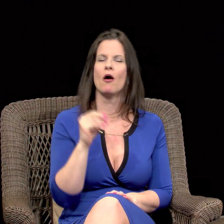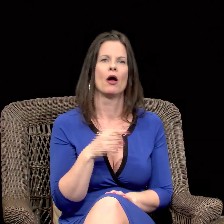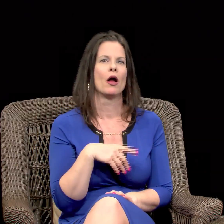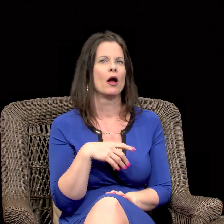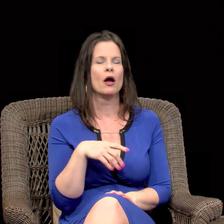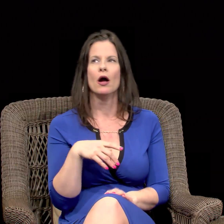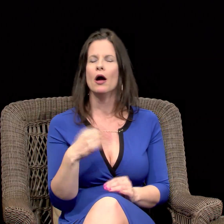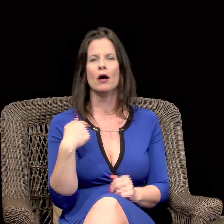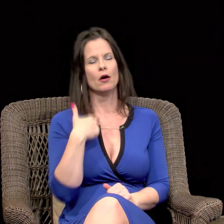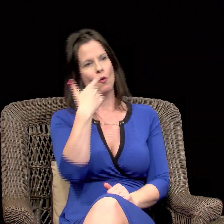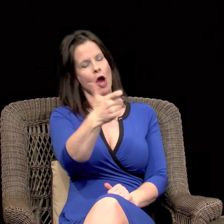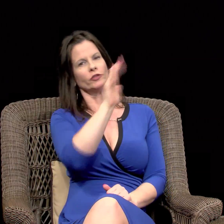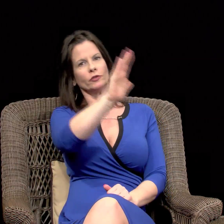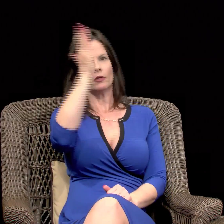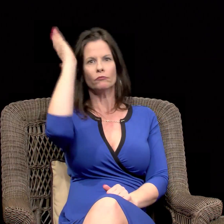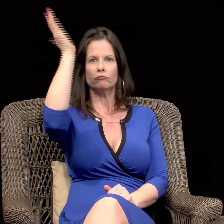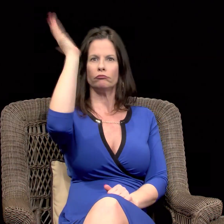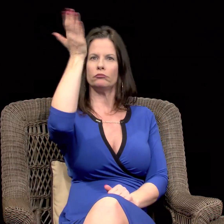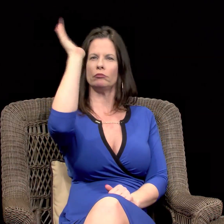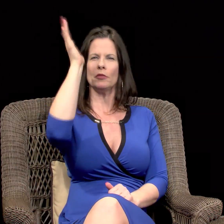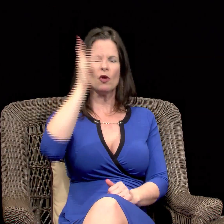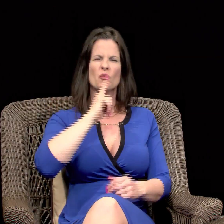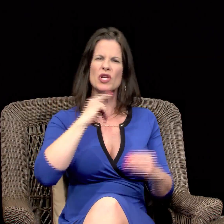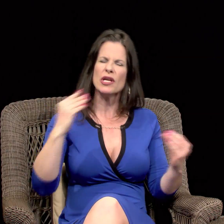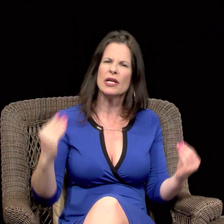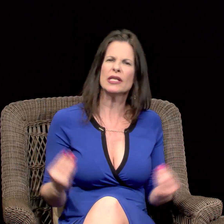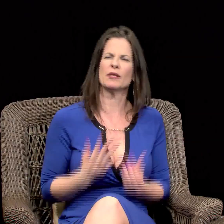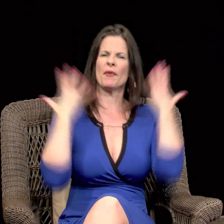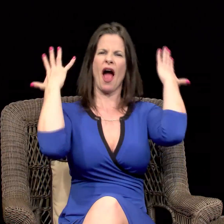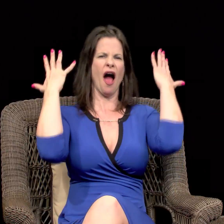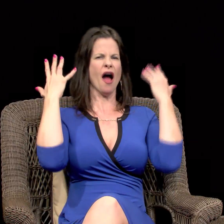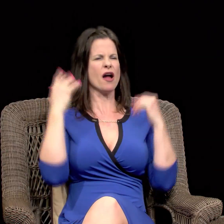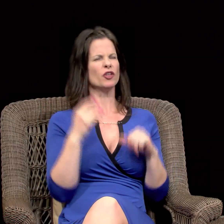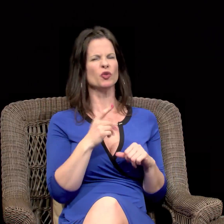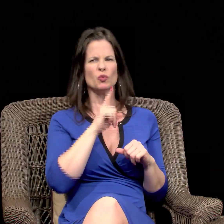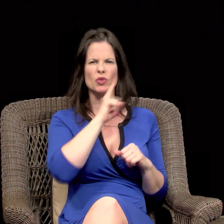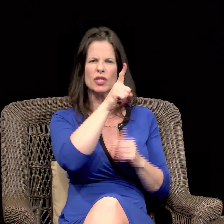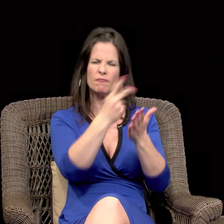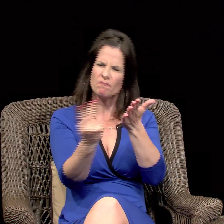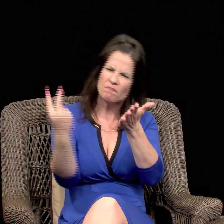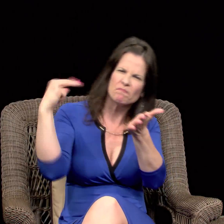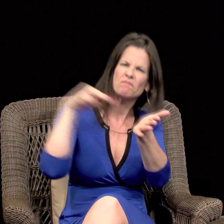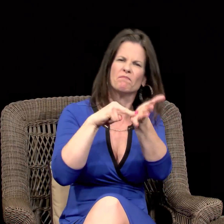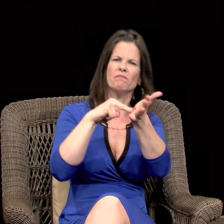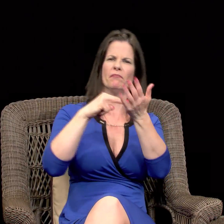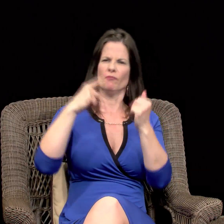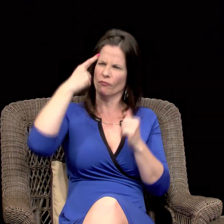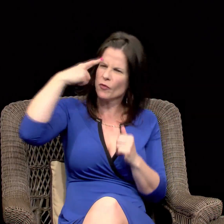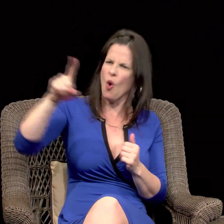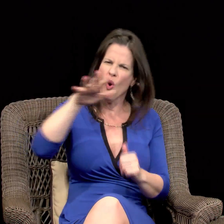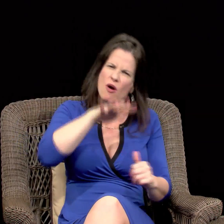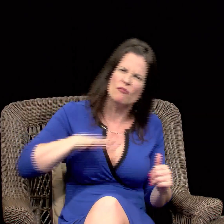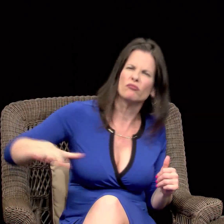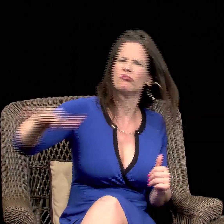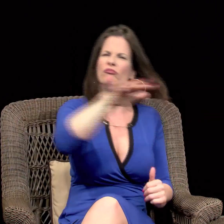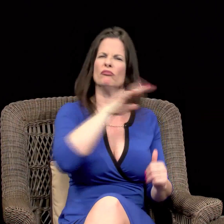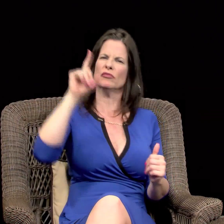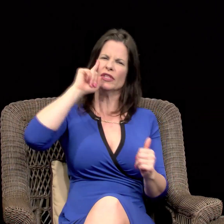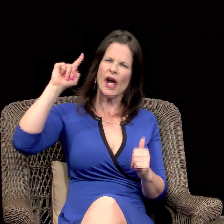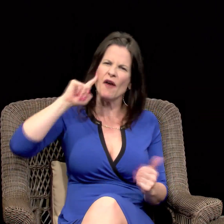Bobbie Cordon. And I saw her speak. She was very inspiring. She stood up in